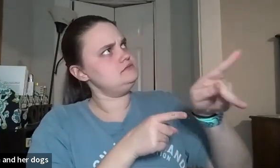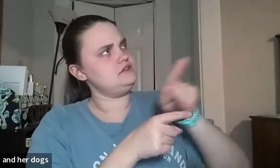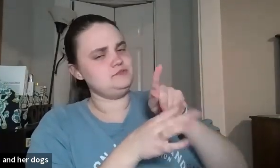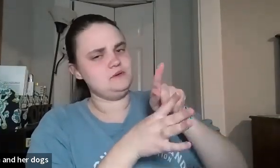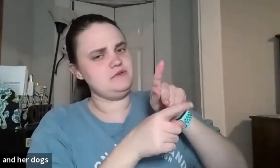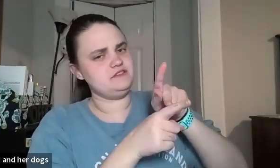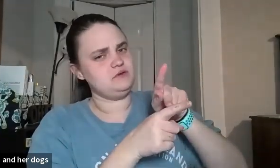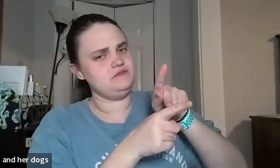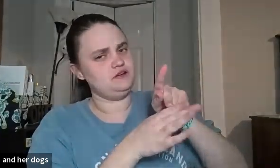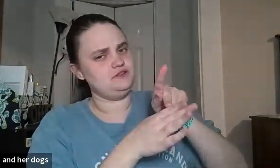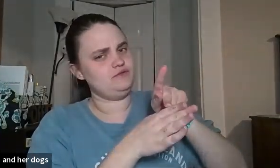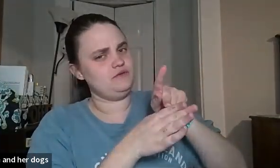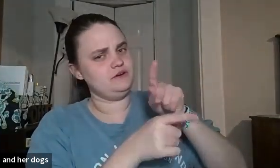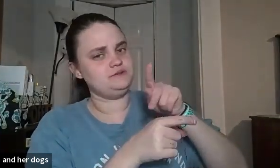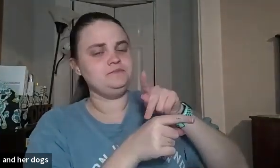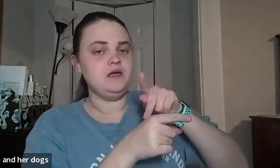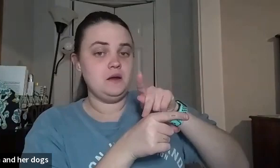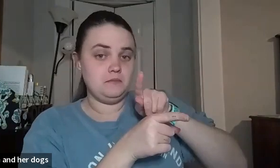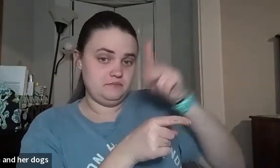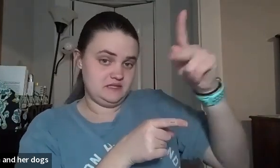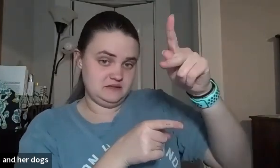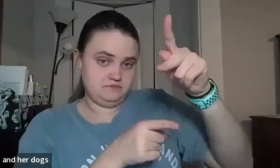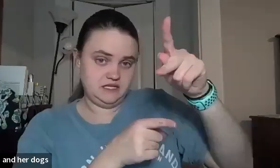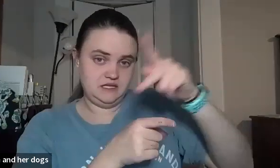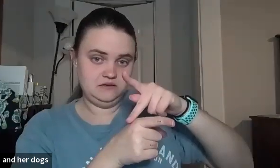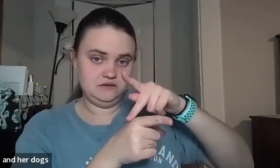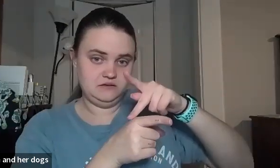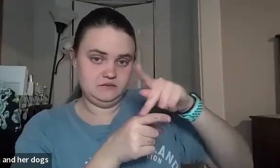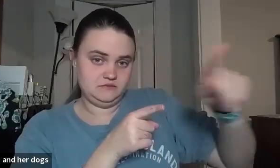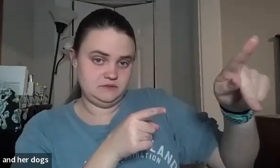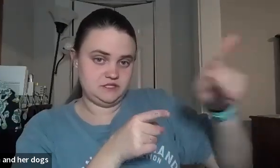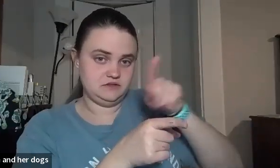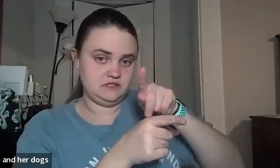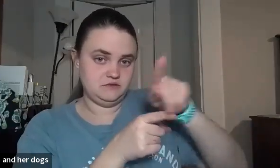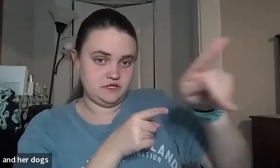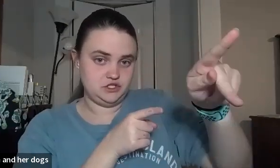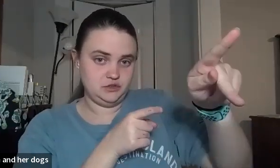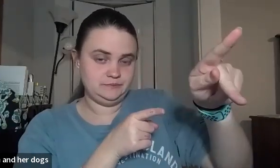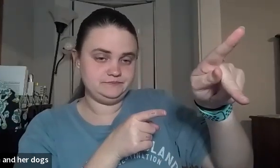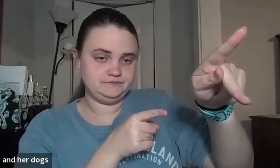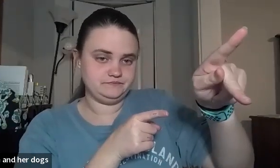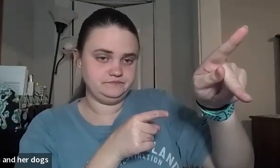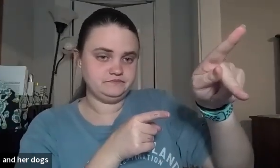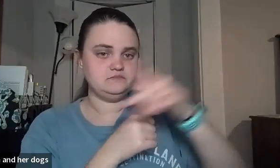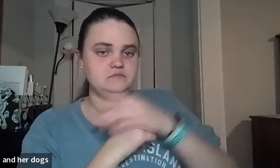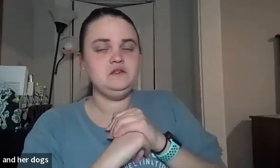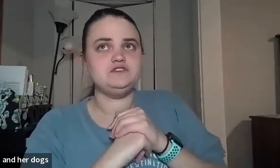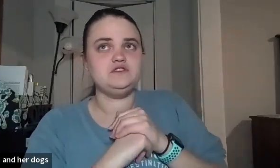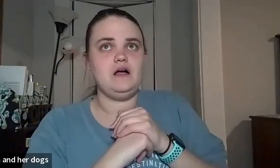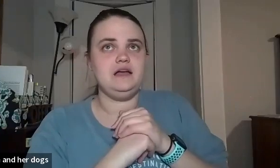Sorry, I'm trying to remember if it's 1 finger or 4 fingers. It's a P, specialist, professional. So like if